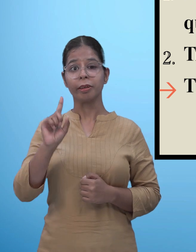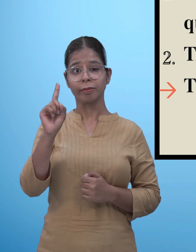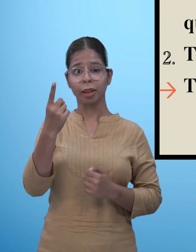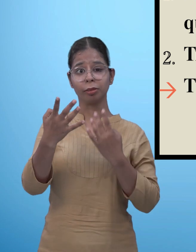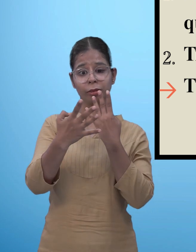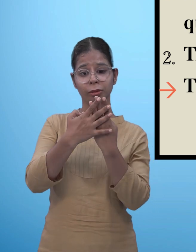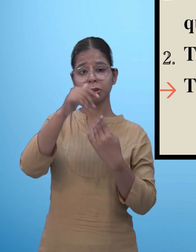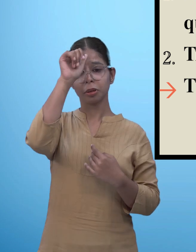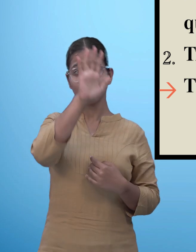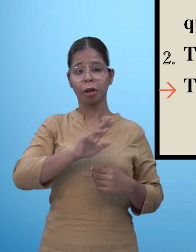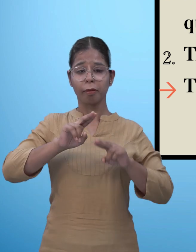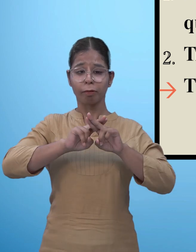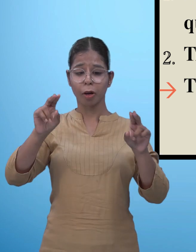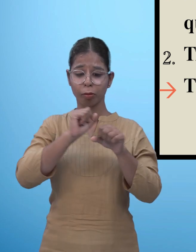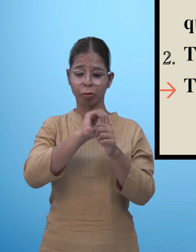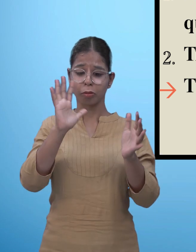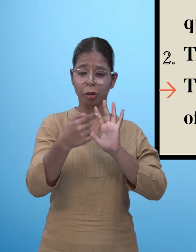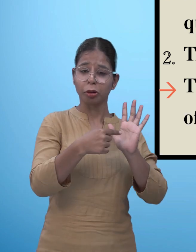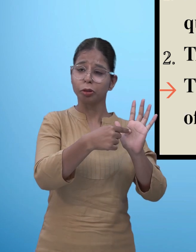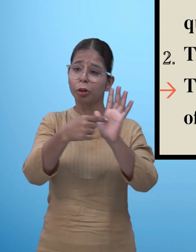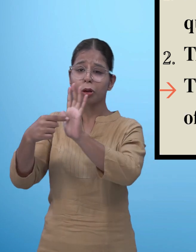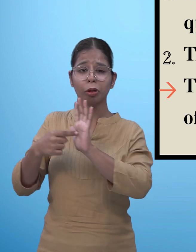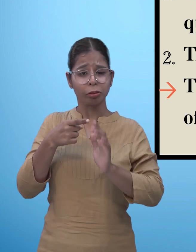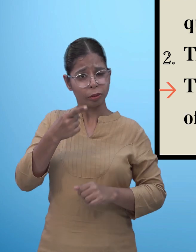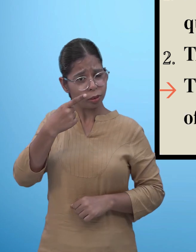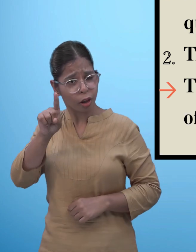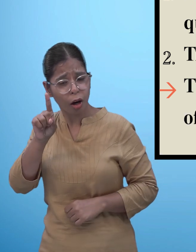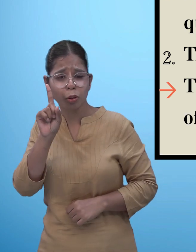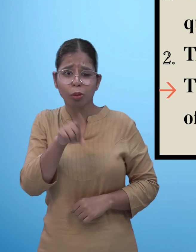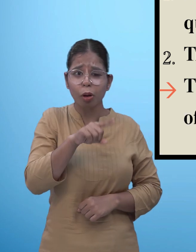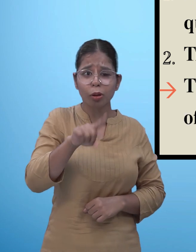The Rig Veda describes the entire geography of India.